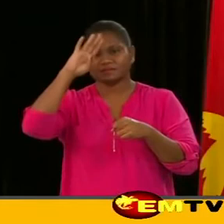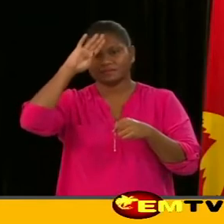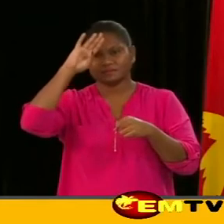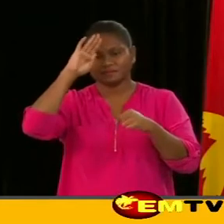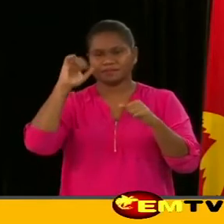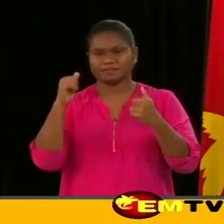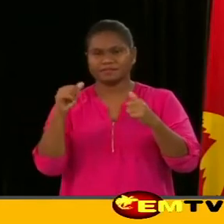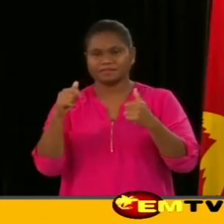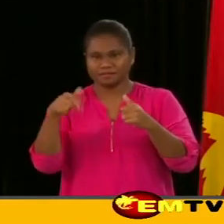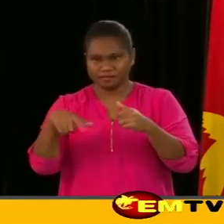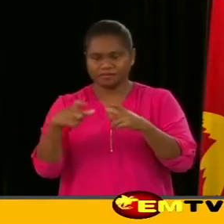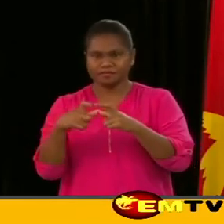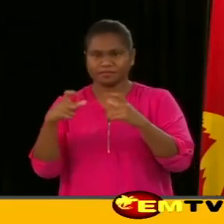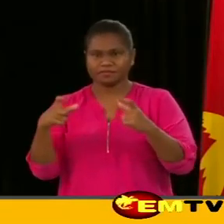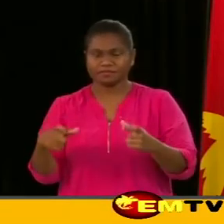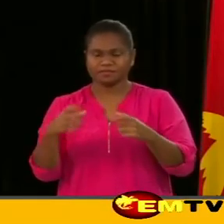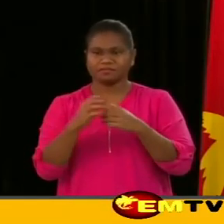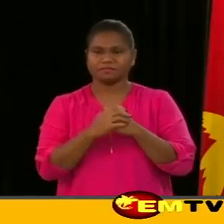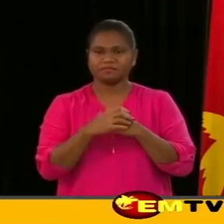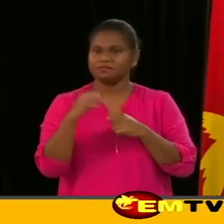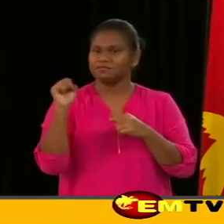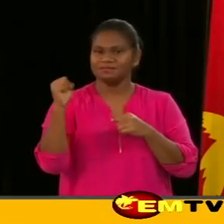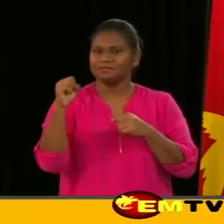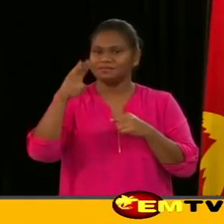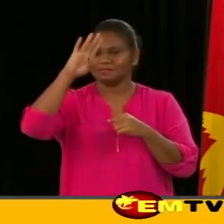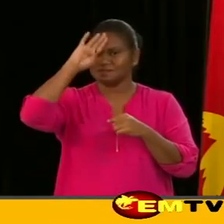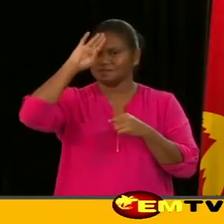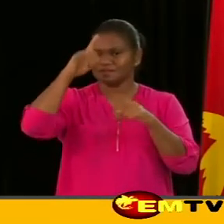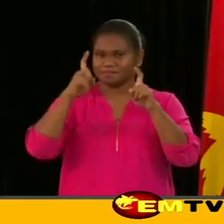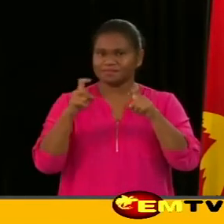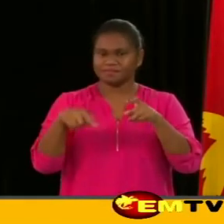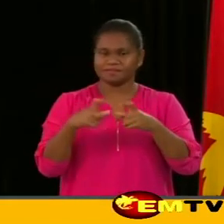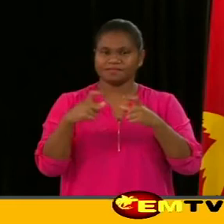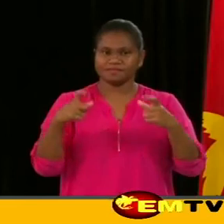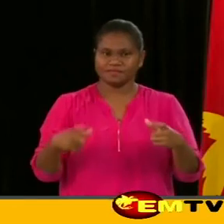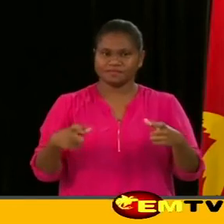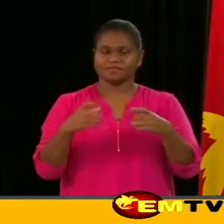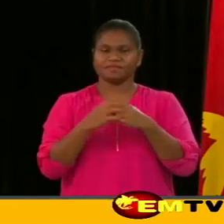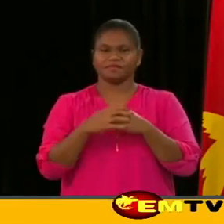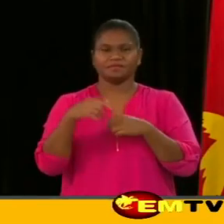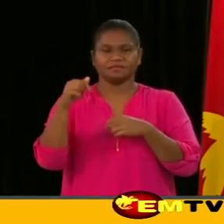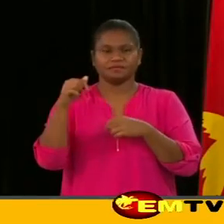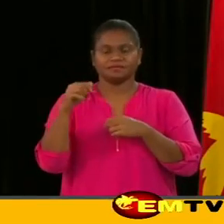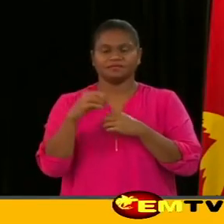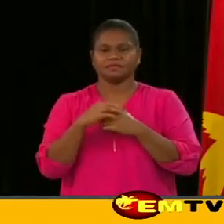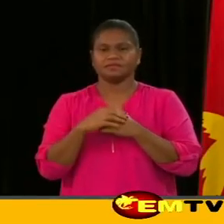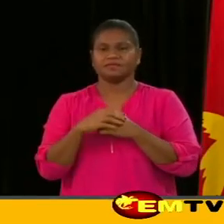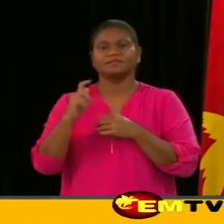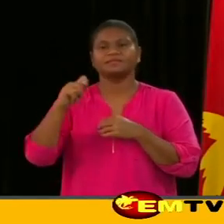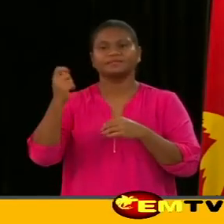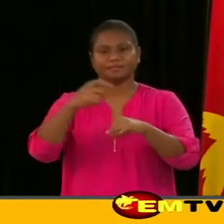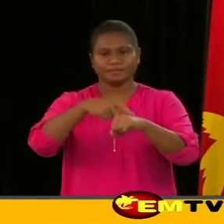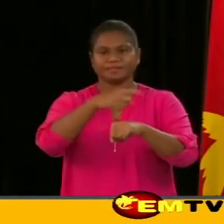in Port Moresby. Currently, there are no cases, and this should come online next